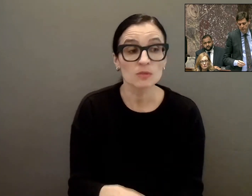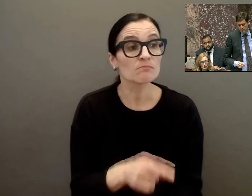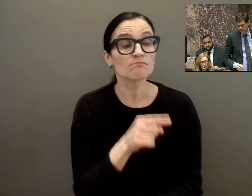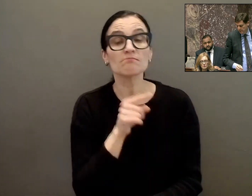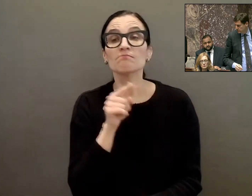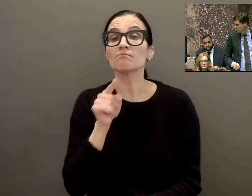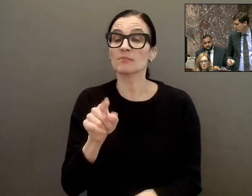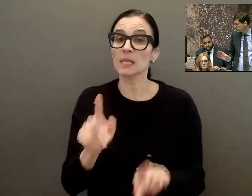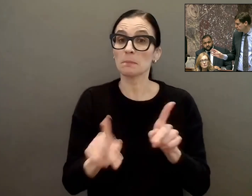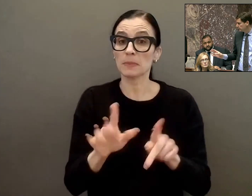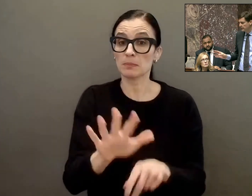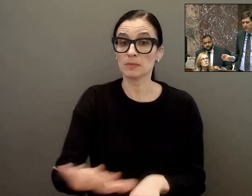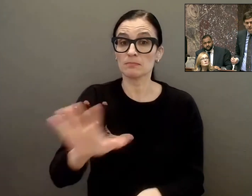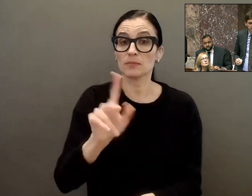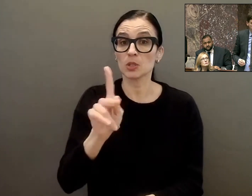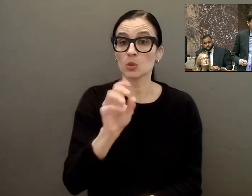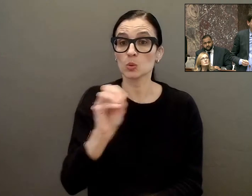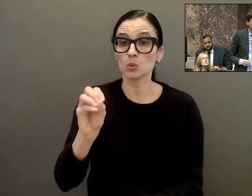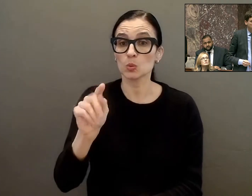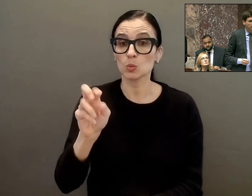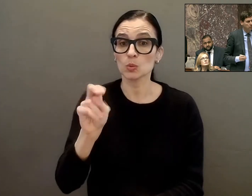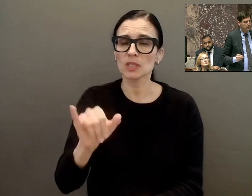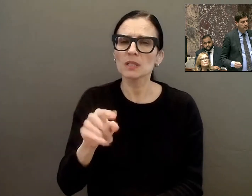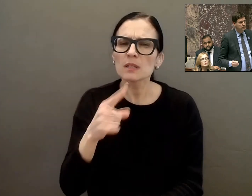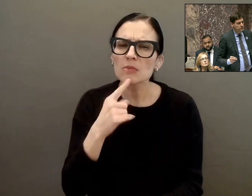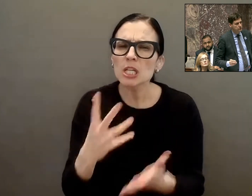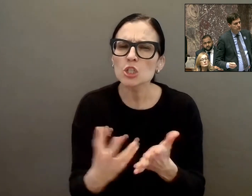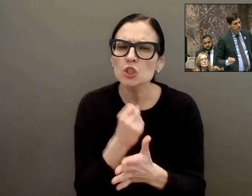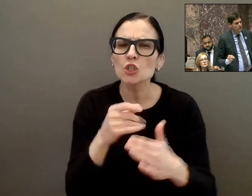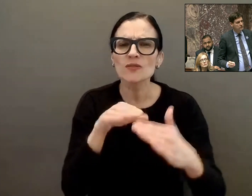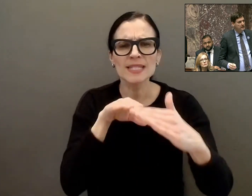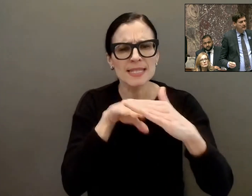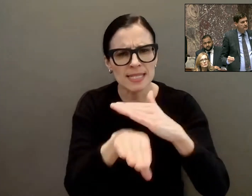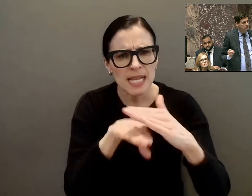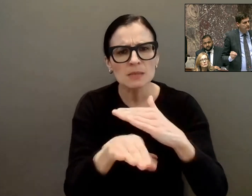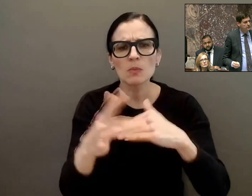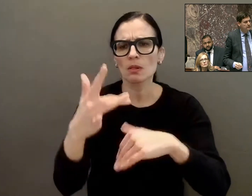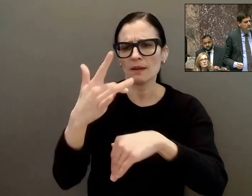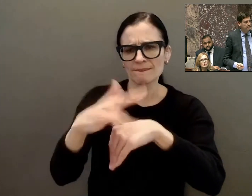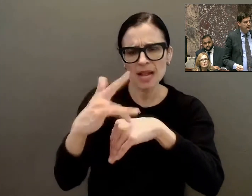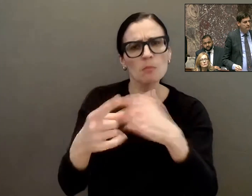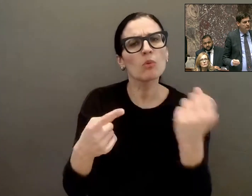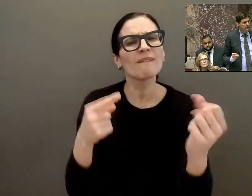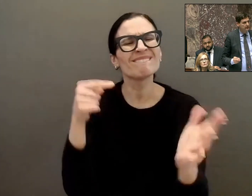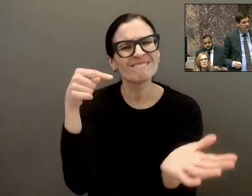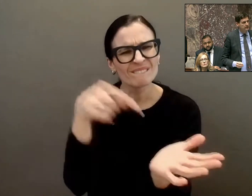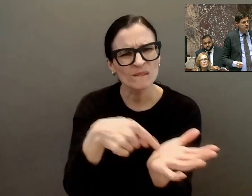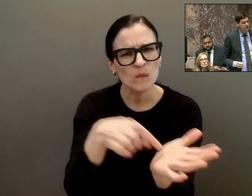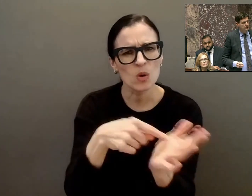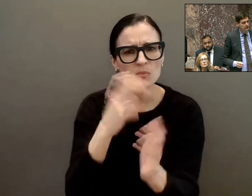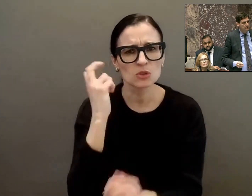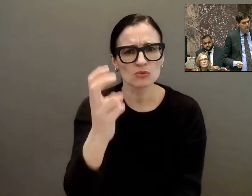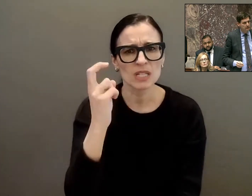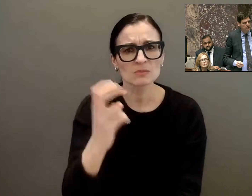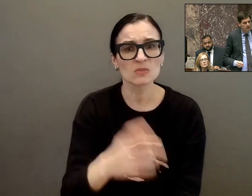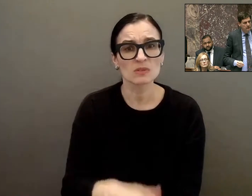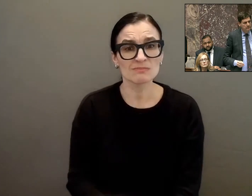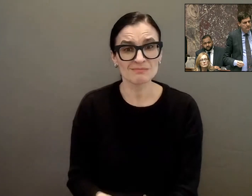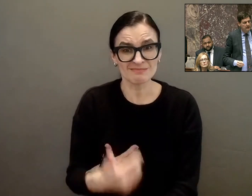available transportation. The Minister and her team are working to ensure that both sides reach a deal at the table and get things moving